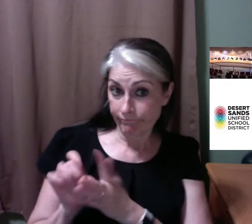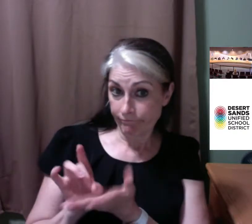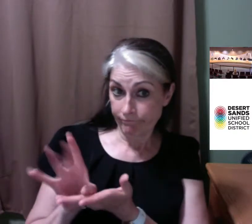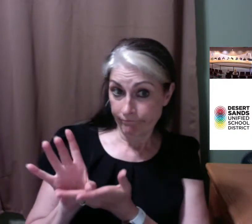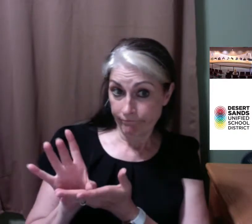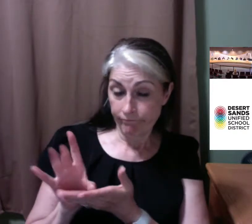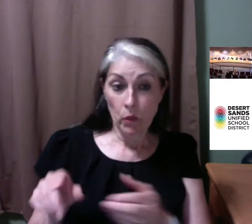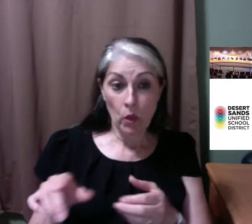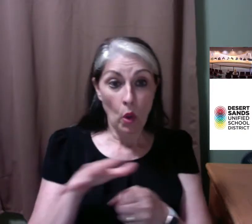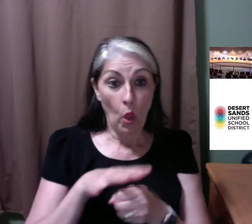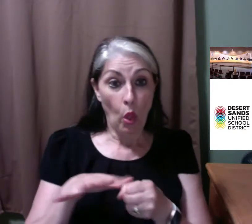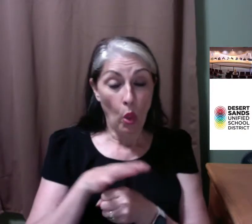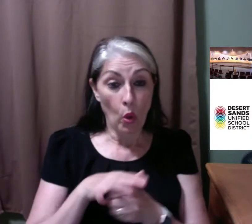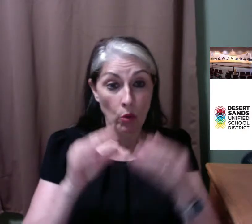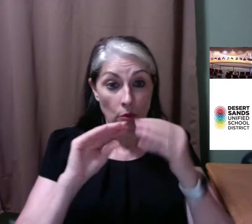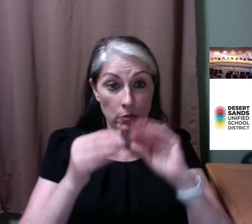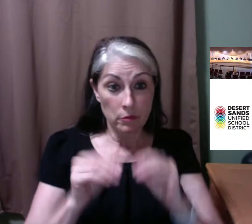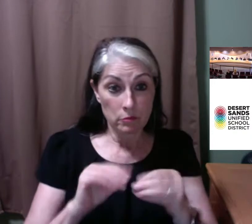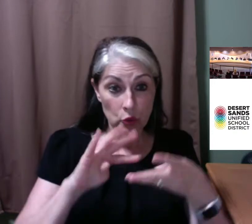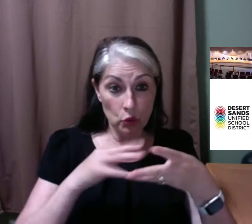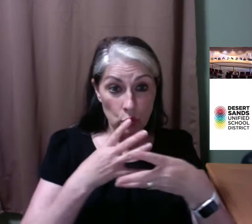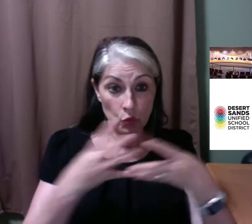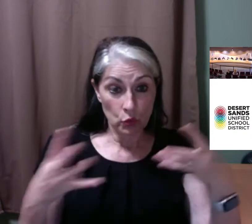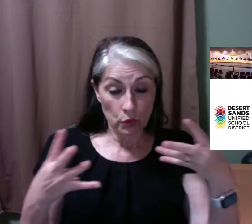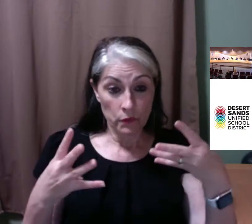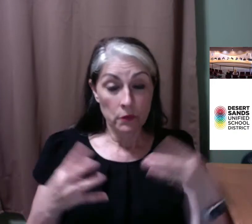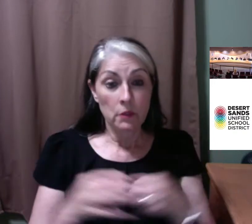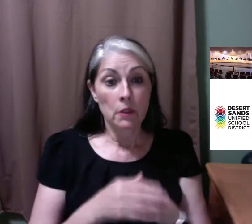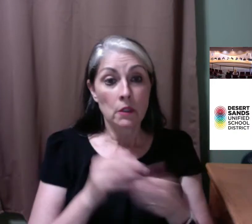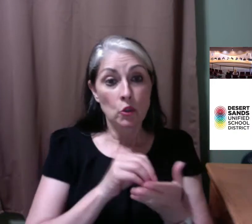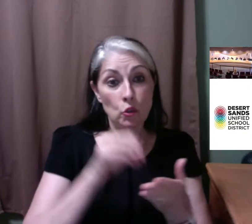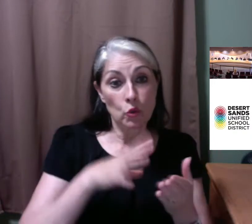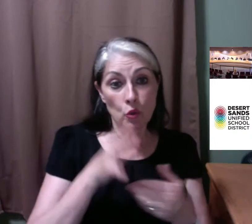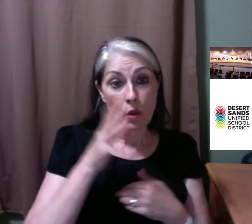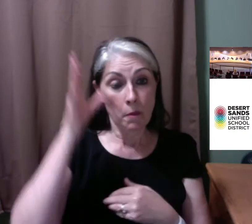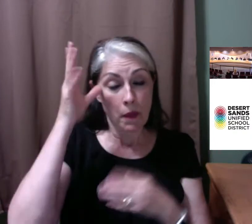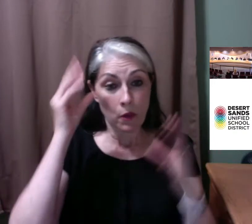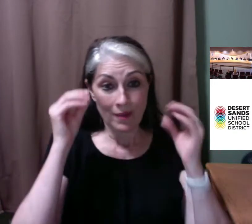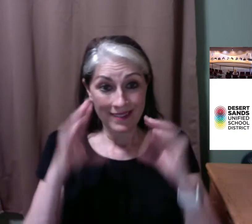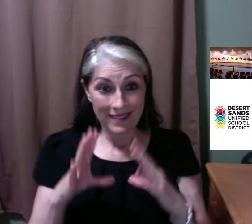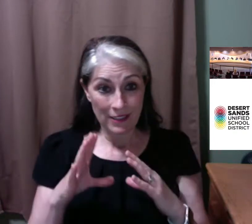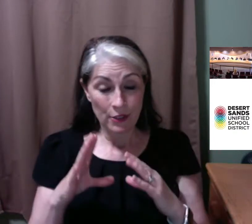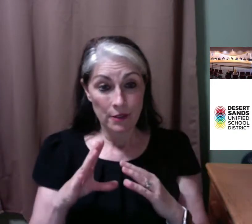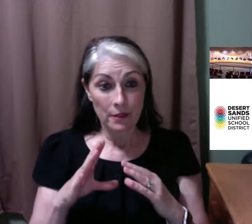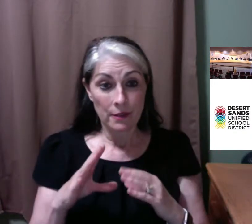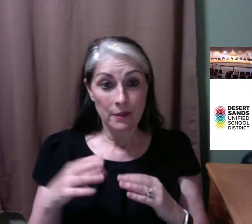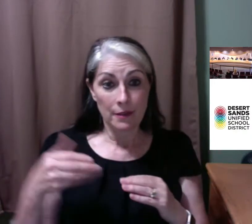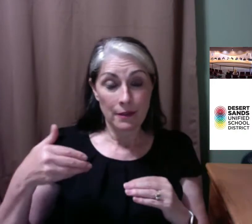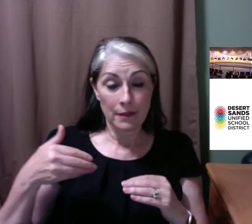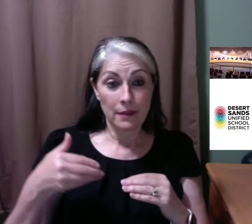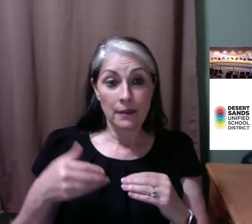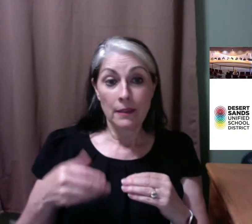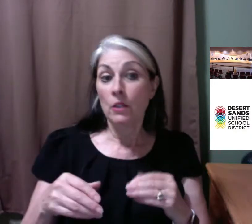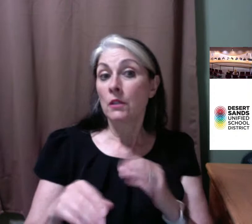identified metrics, such as surveys of pupils, parents, and teachers on the sense of school safety and